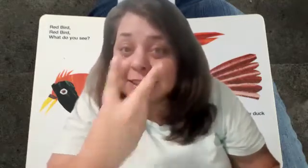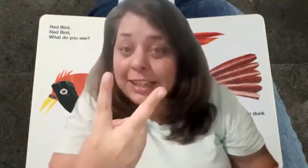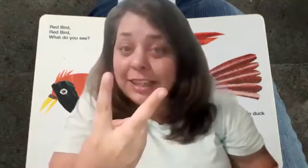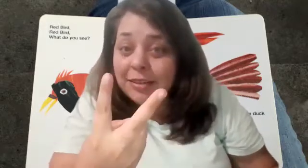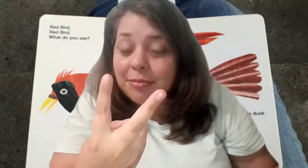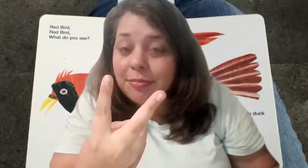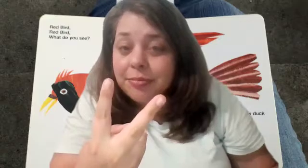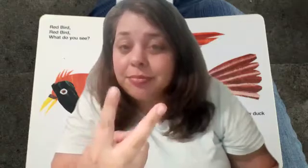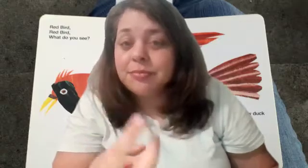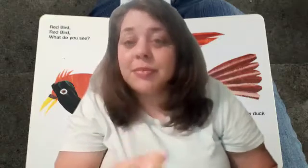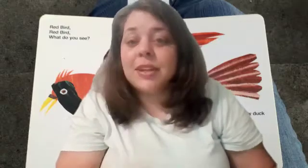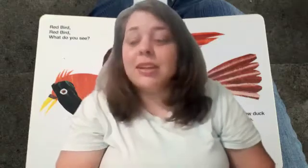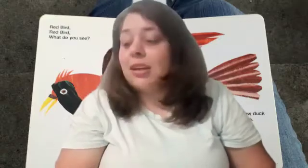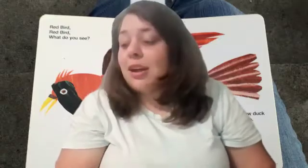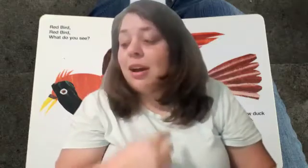and see?